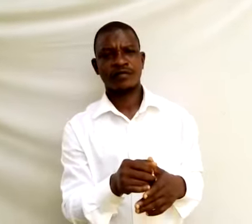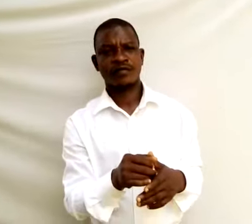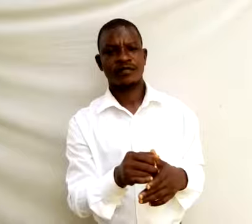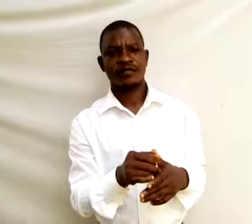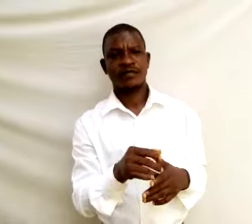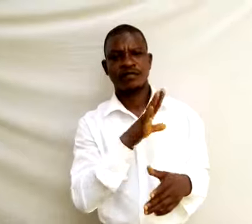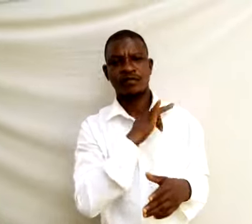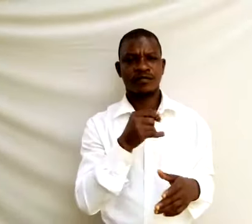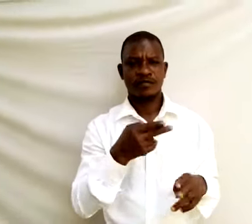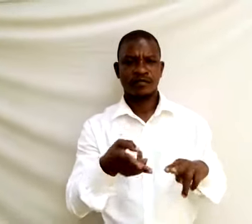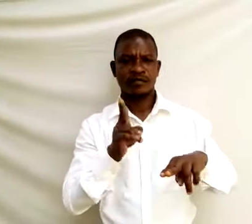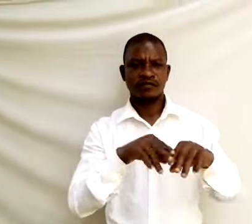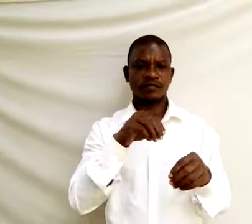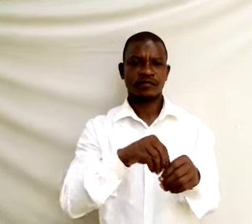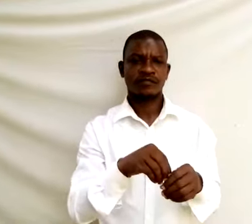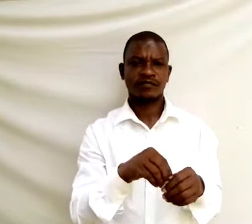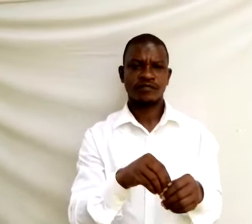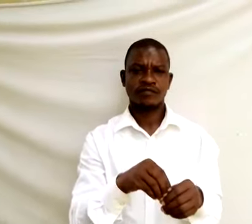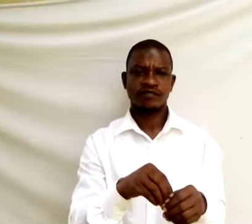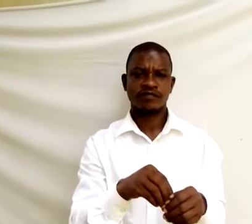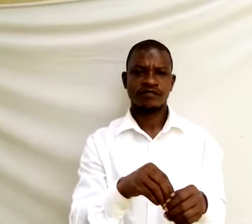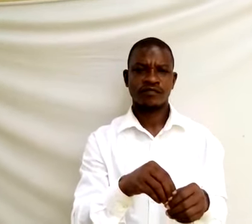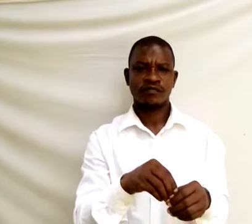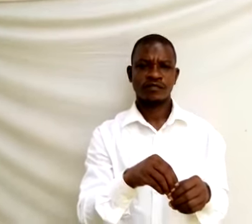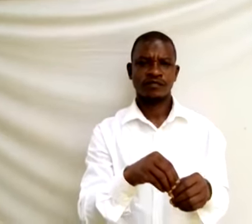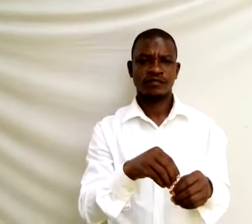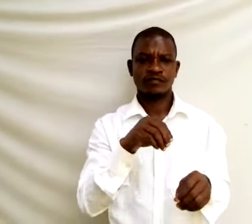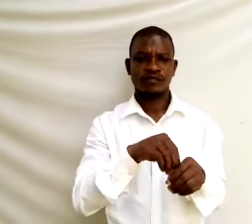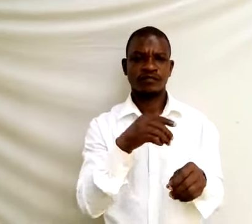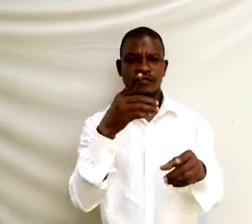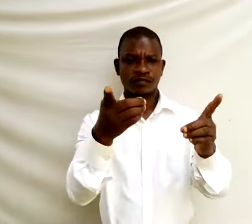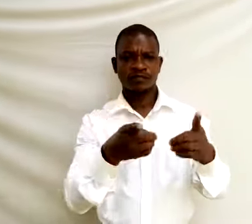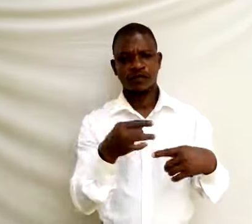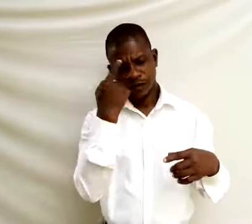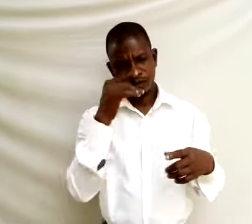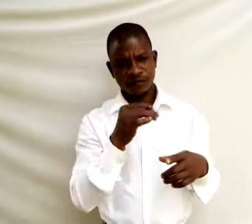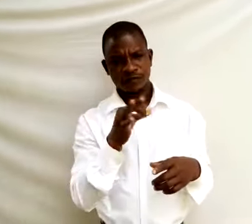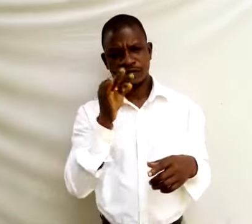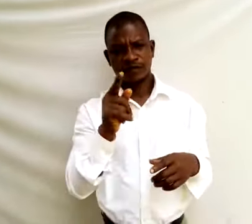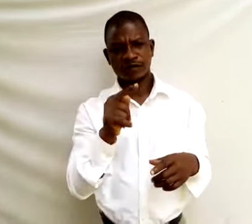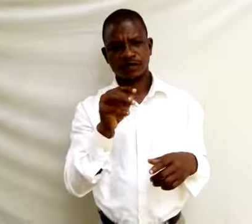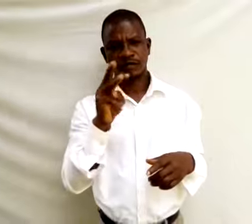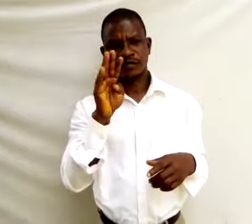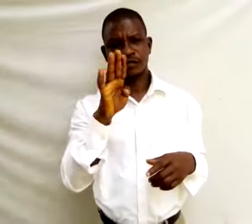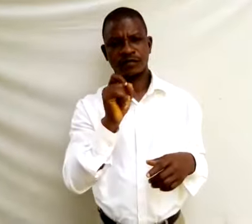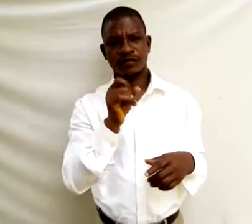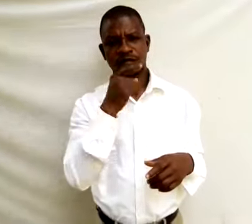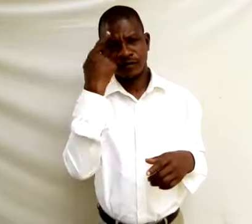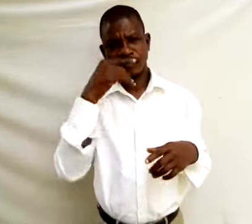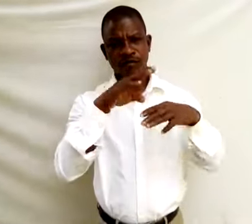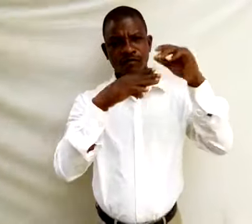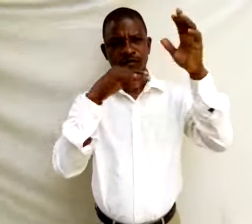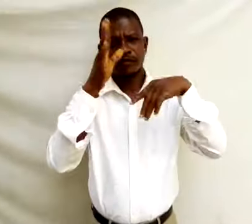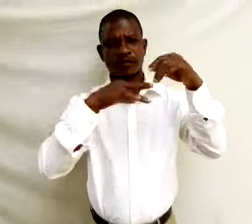An increase in demand for timber for building houses